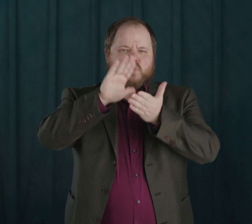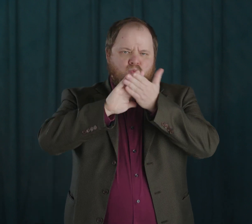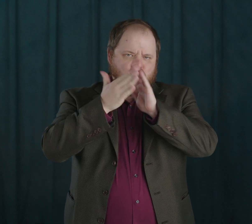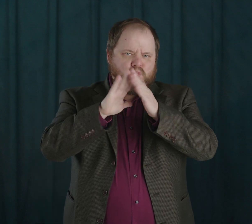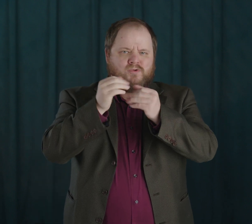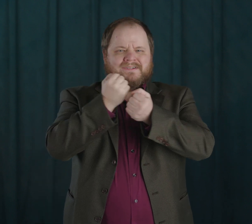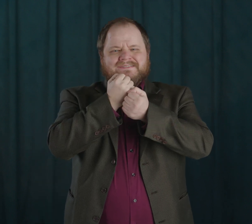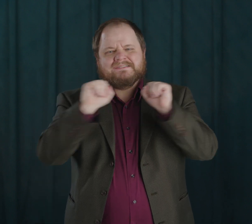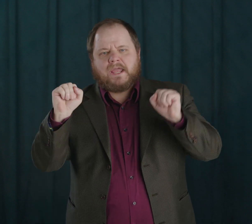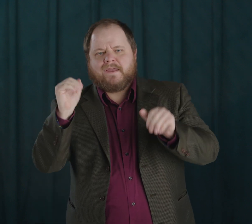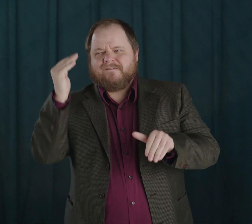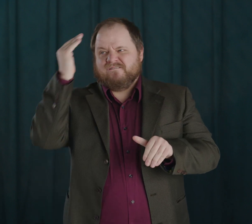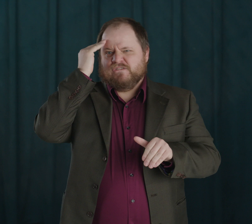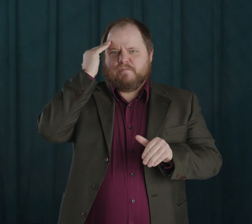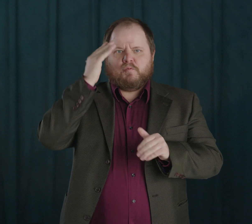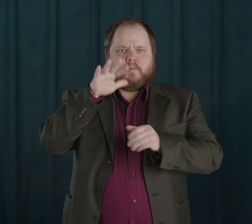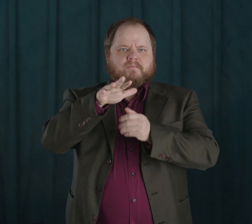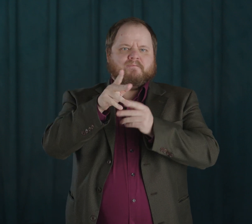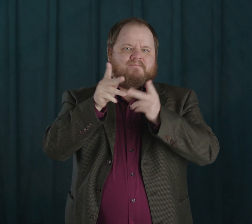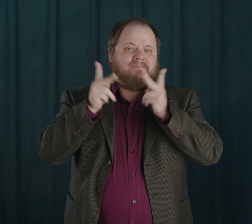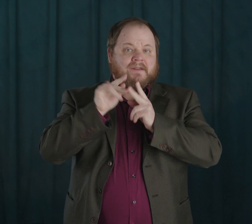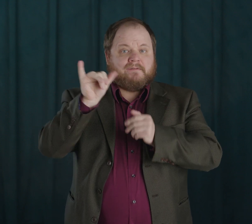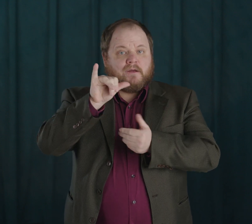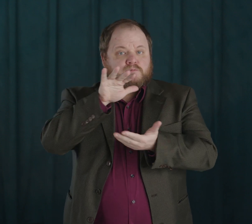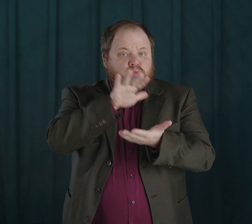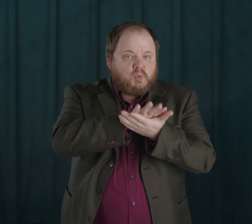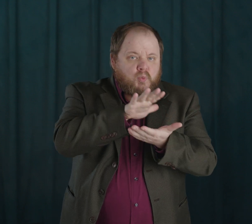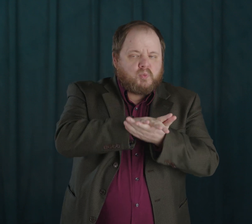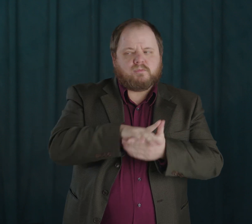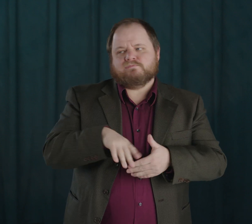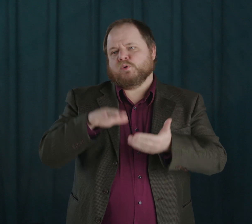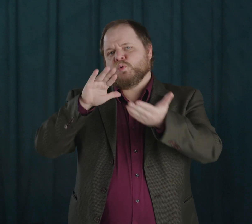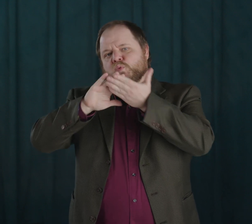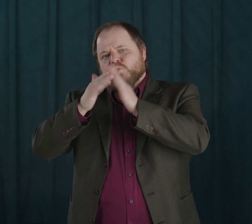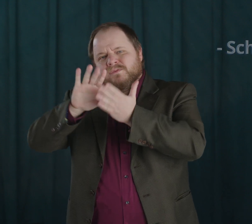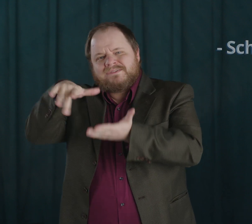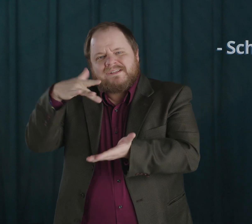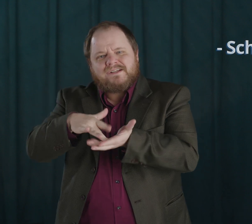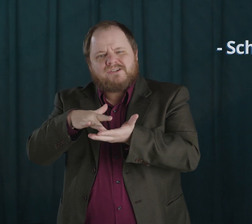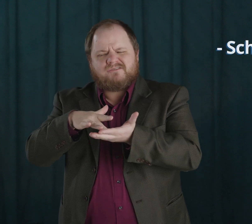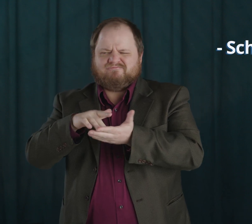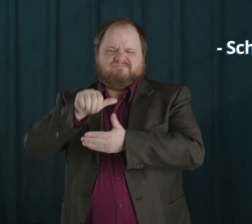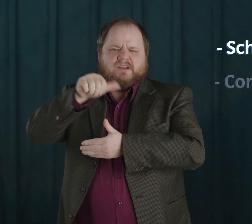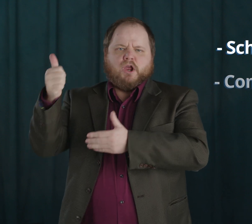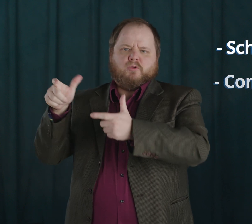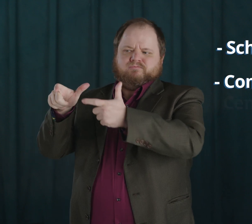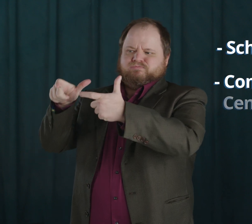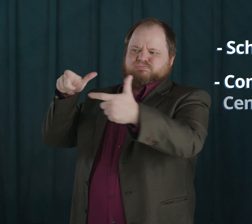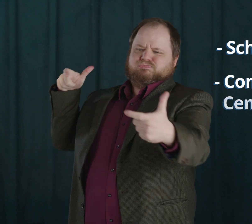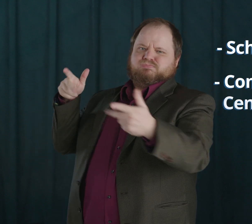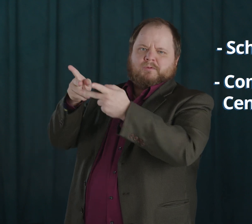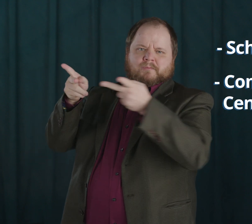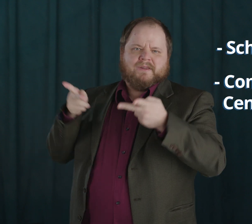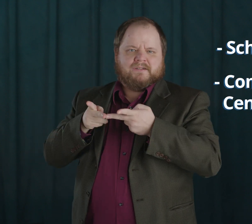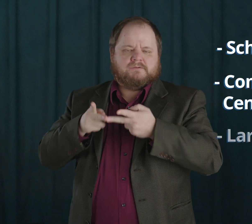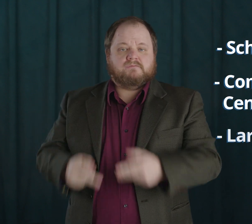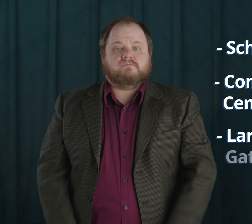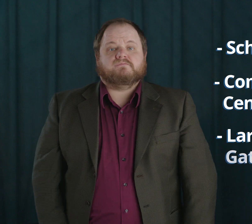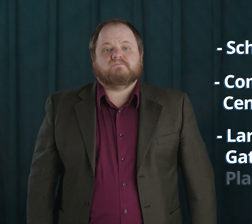Pods will be located in your community in safe, familiar places such as schools, community centers, and other